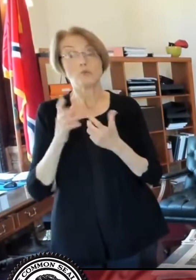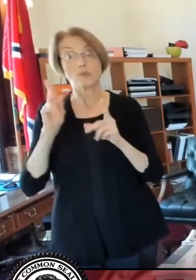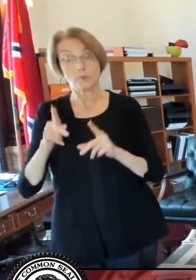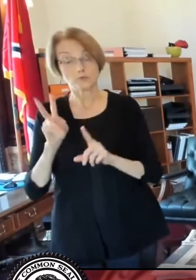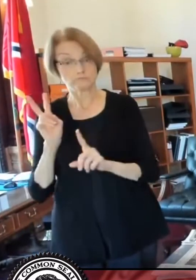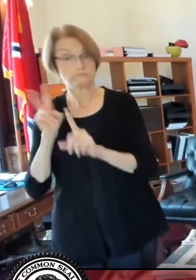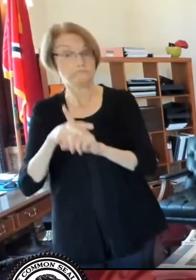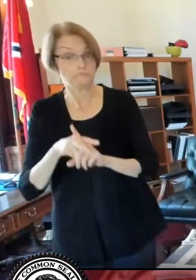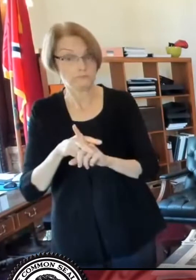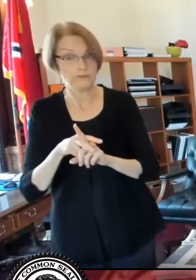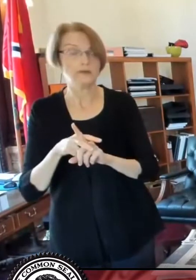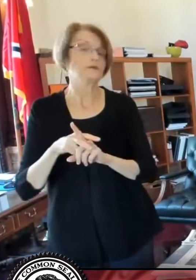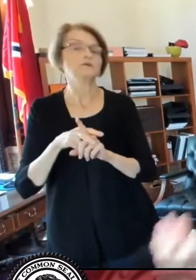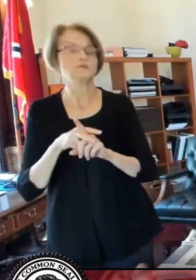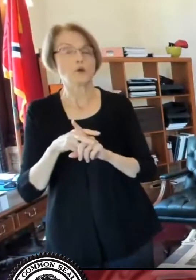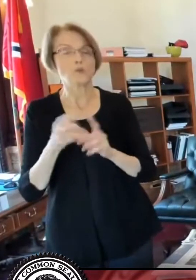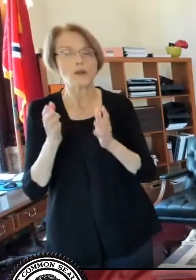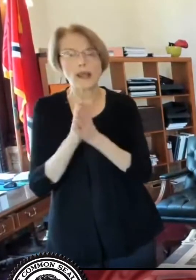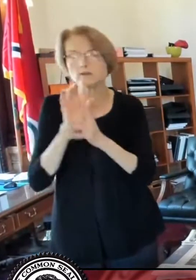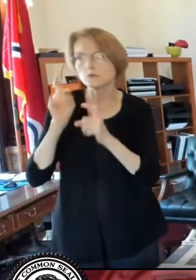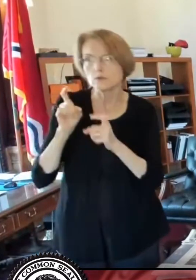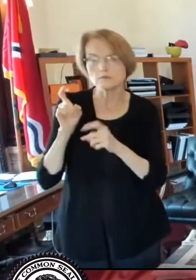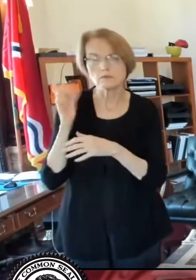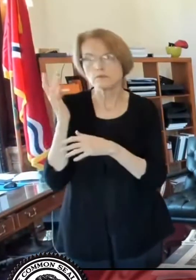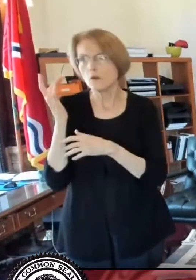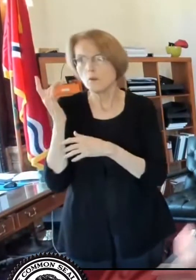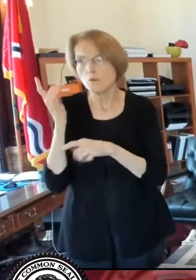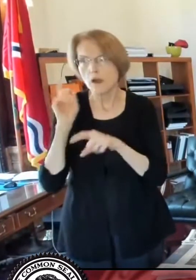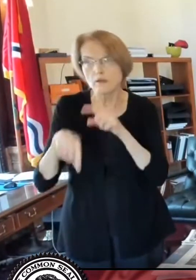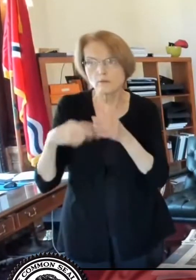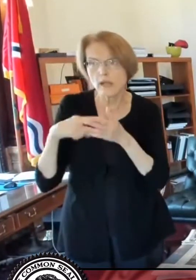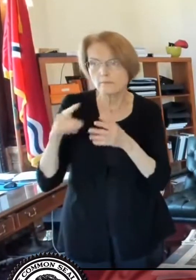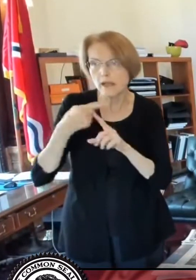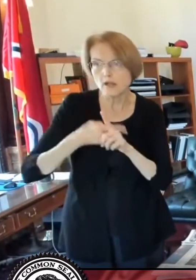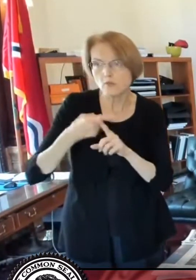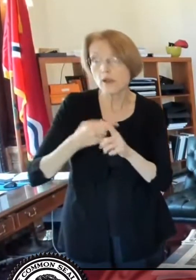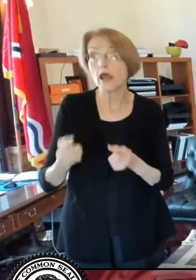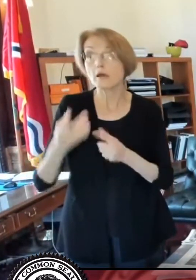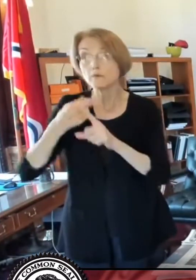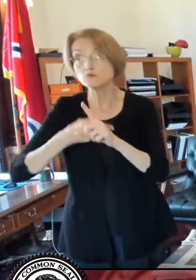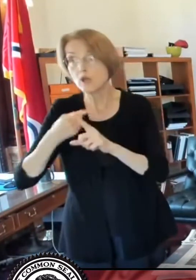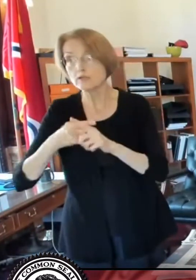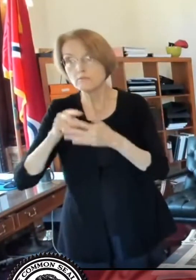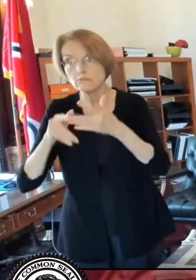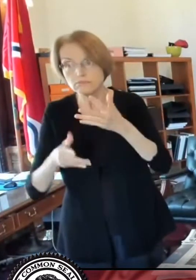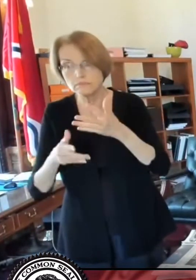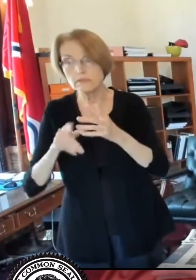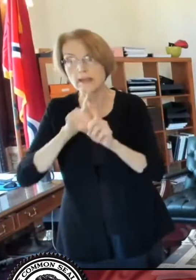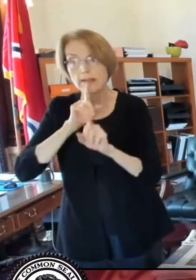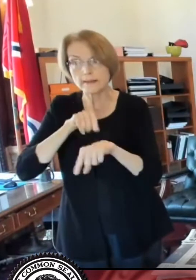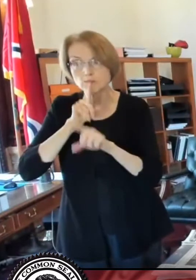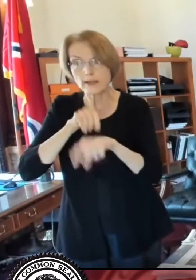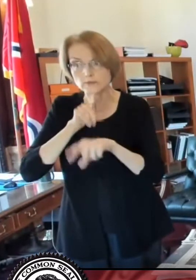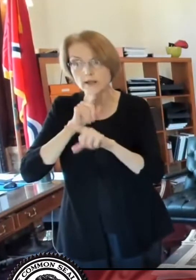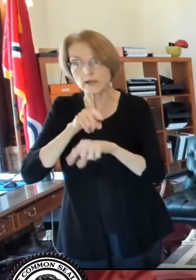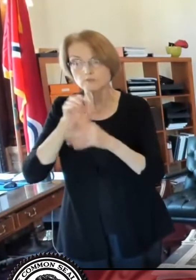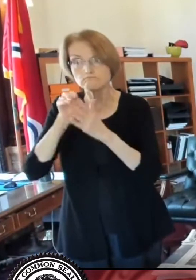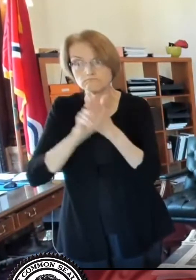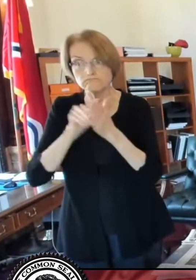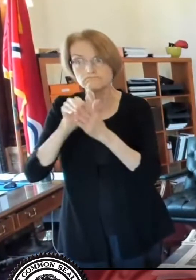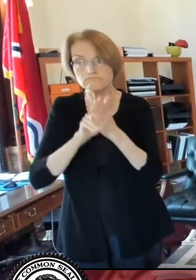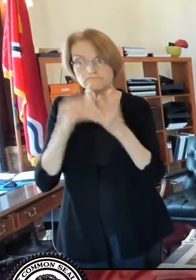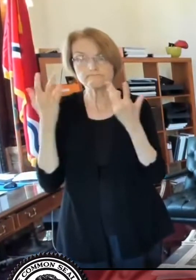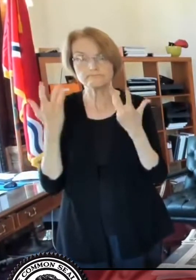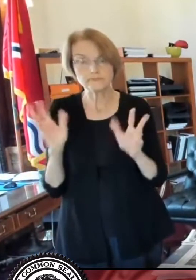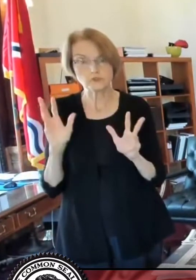about why you weren't able to pay the rent, how much your rent is, and then when that documentation